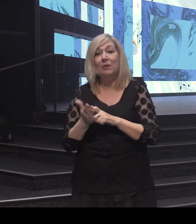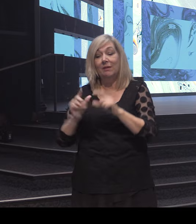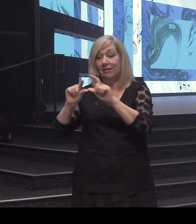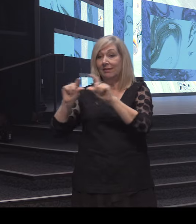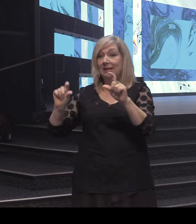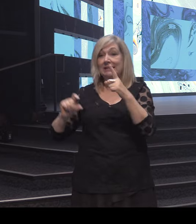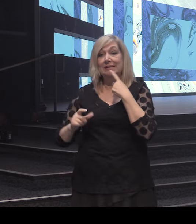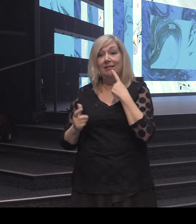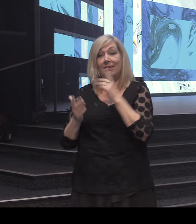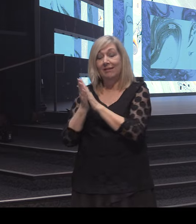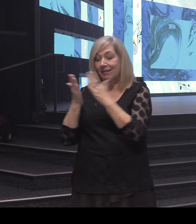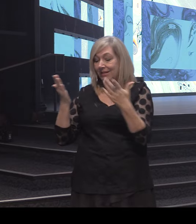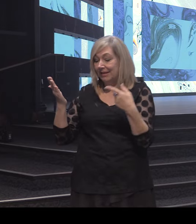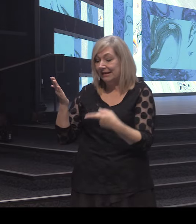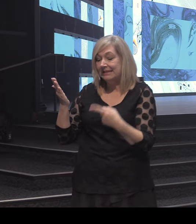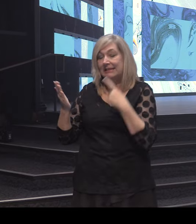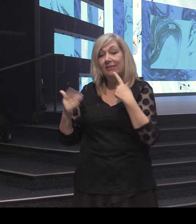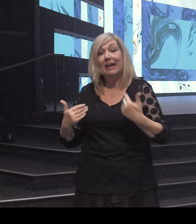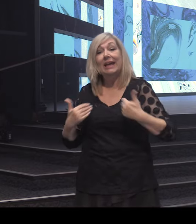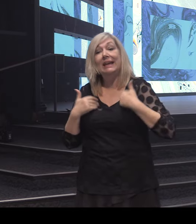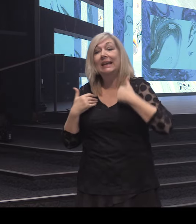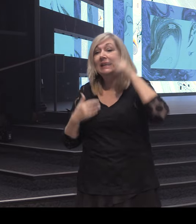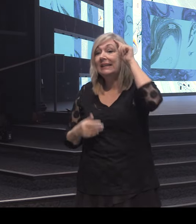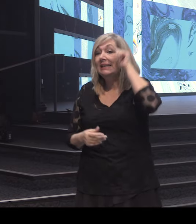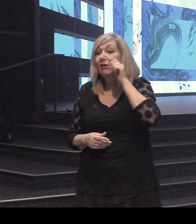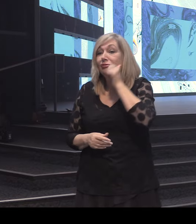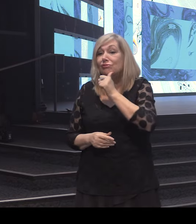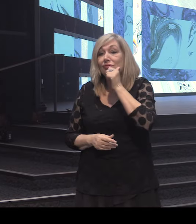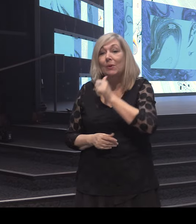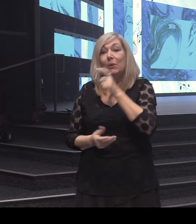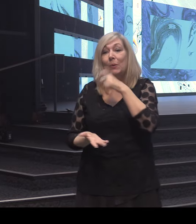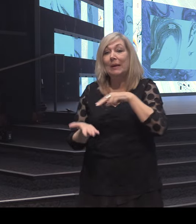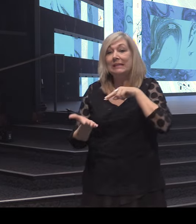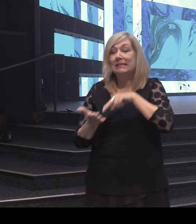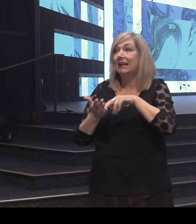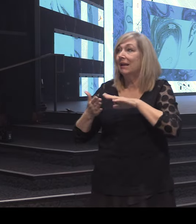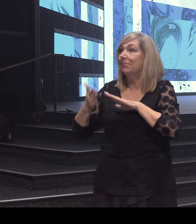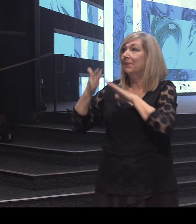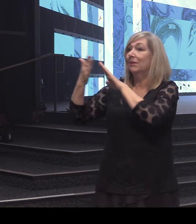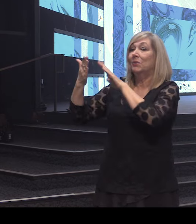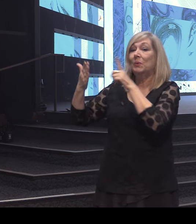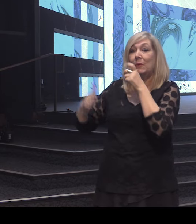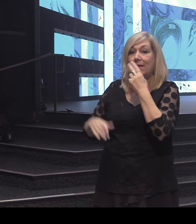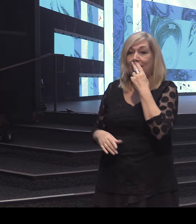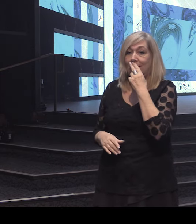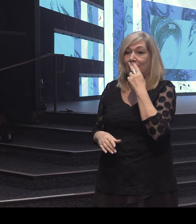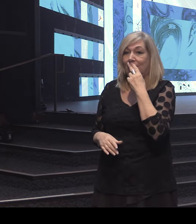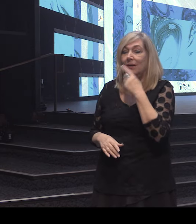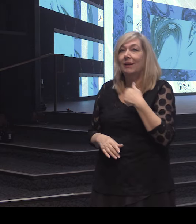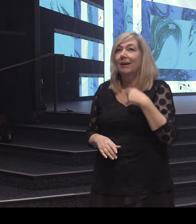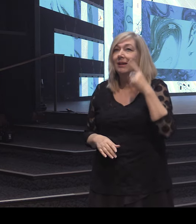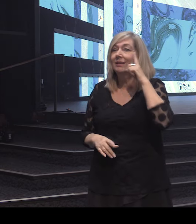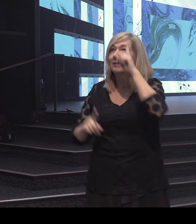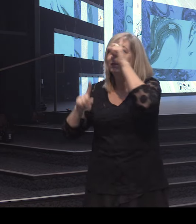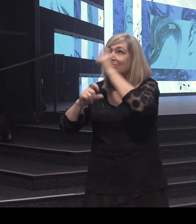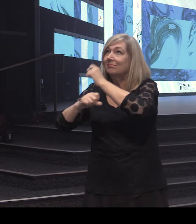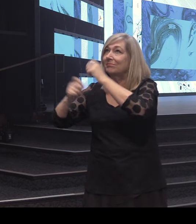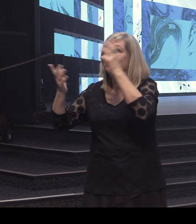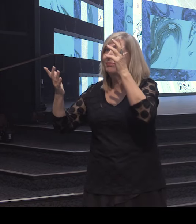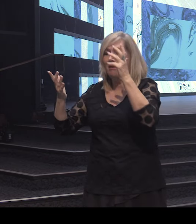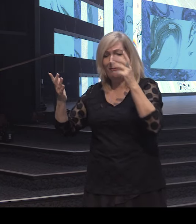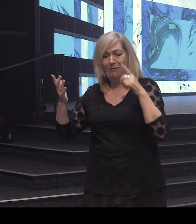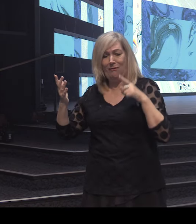headline saying, the teenage girl that stood up against Hitler. And I thought to myself, I'm going to